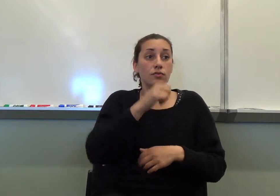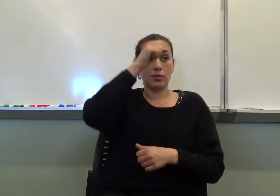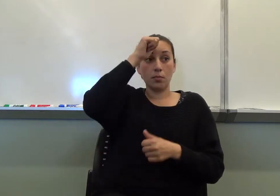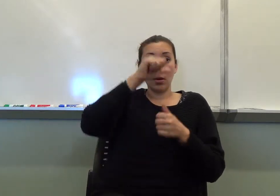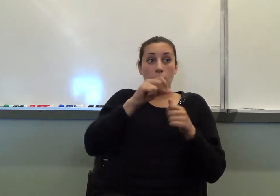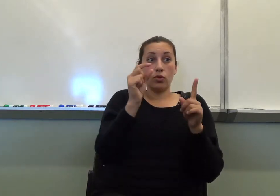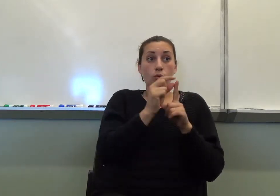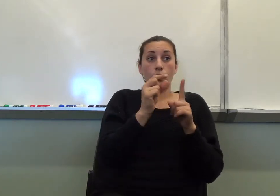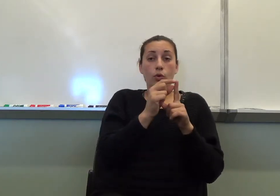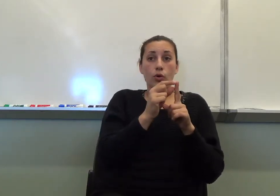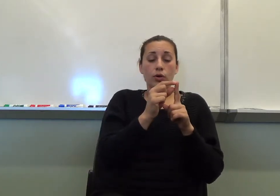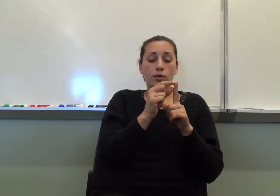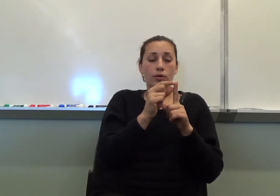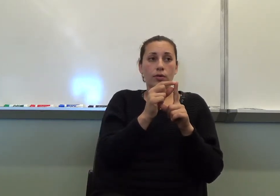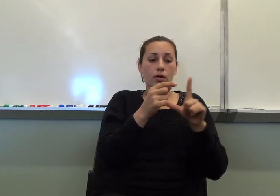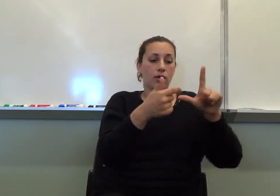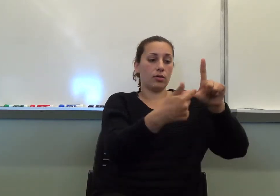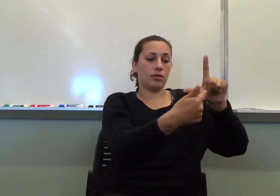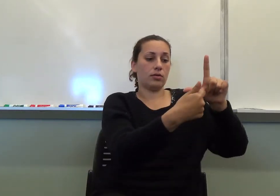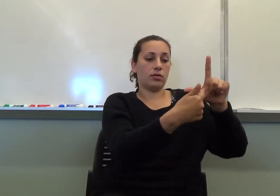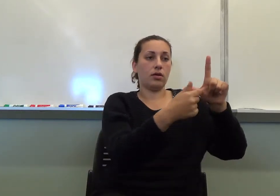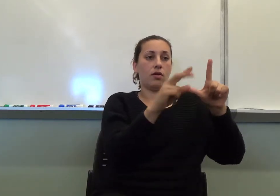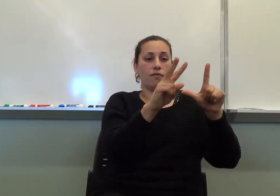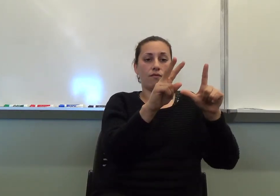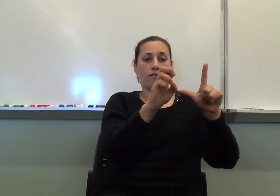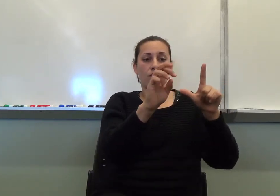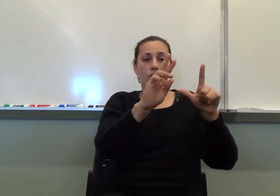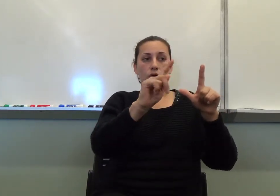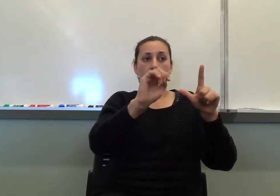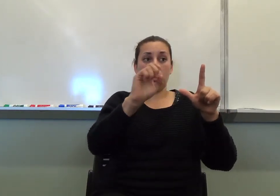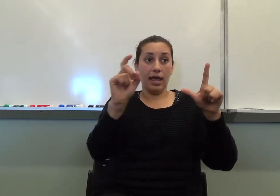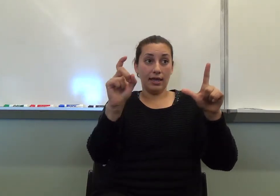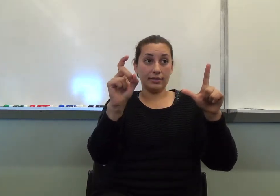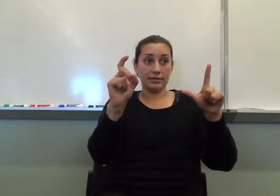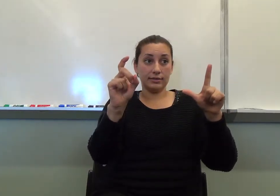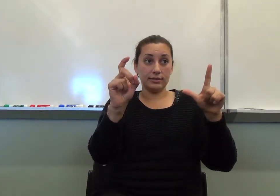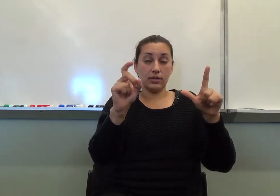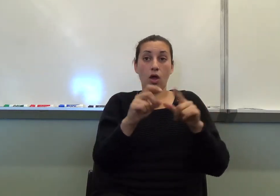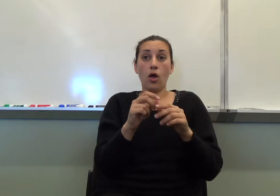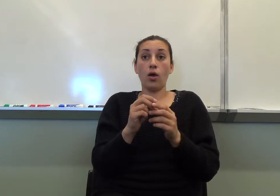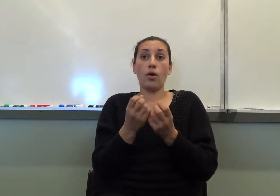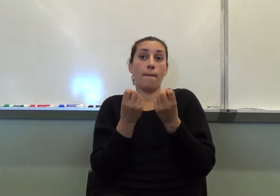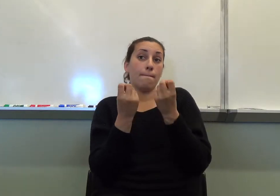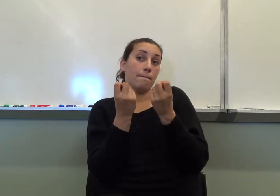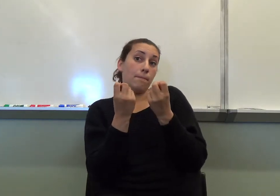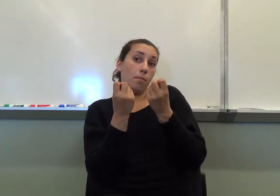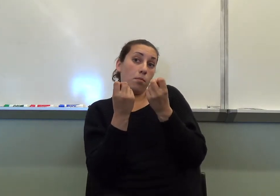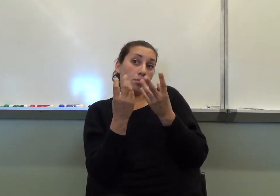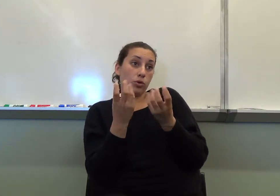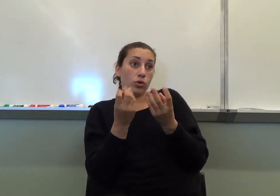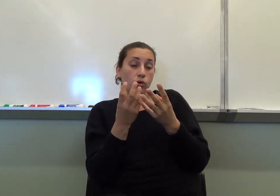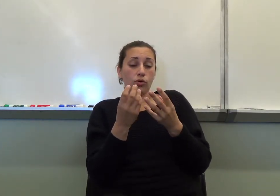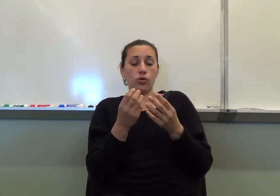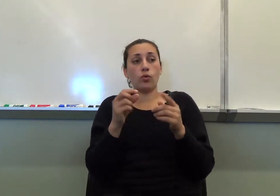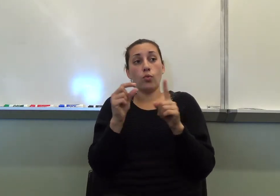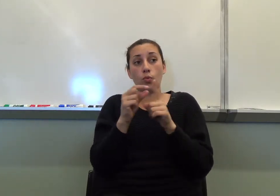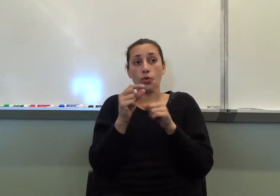vertices. We're sounding quite funny, fancy here. All right, take the 3 points and line them up